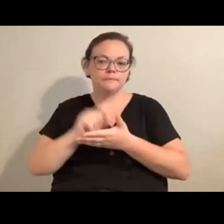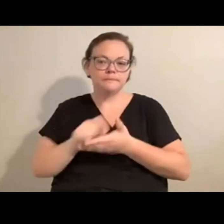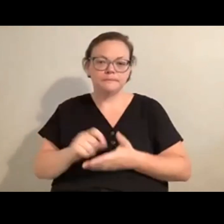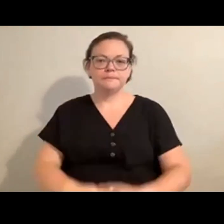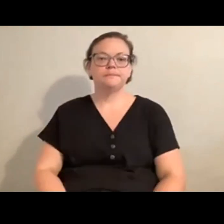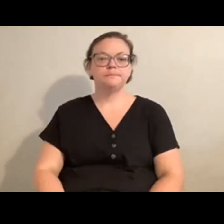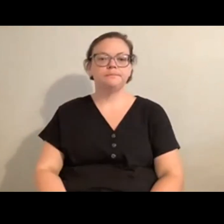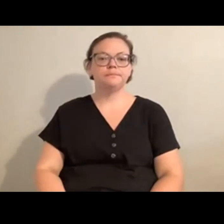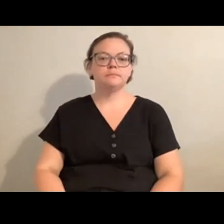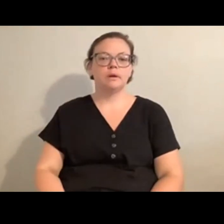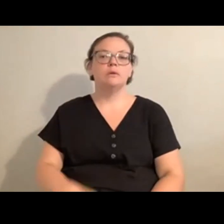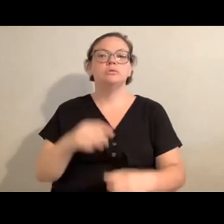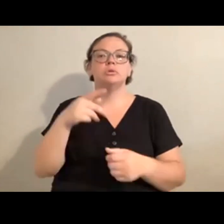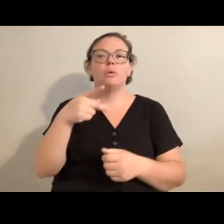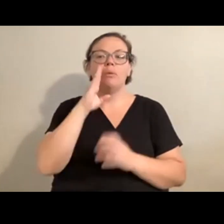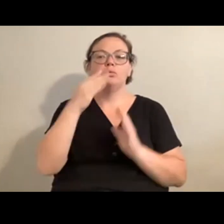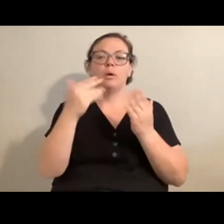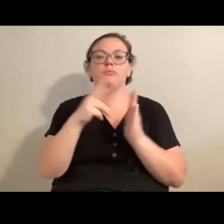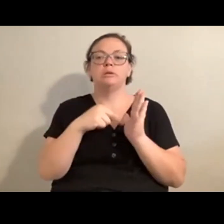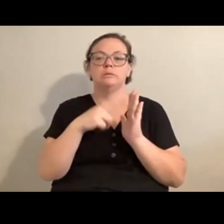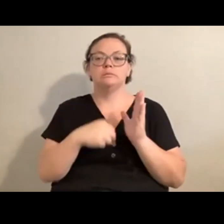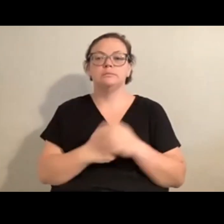So I'll read these prompts.